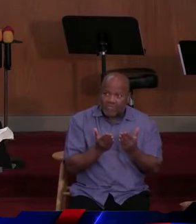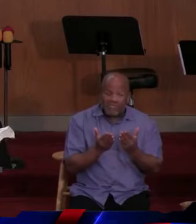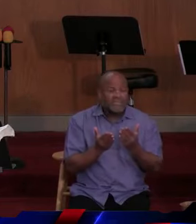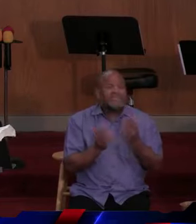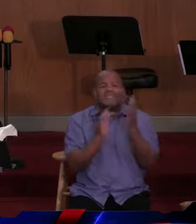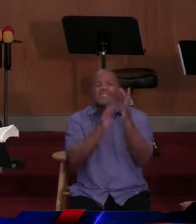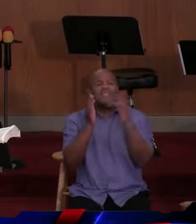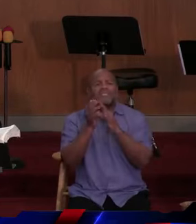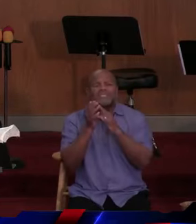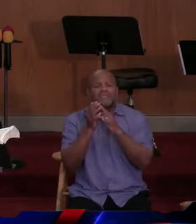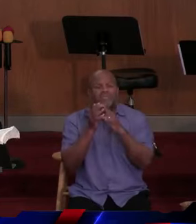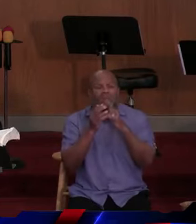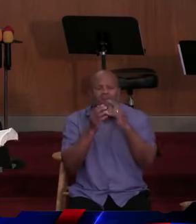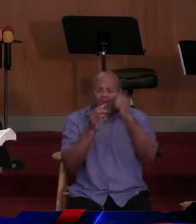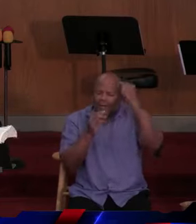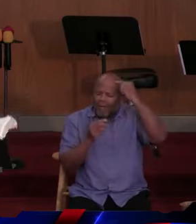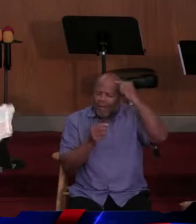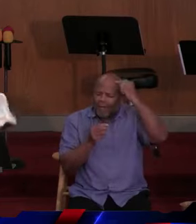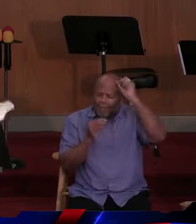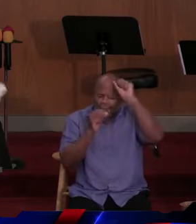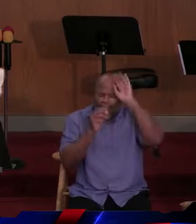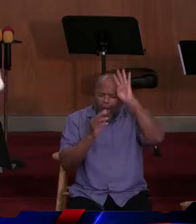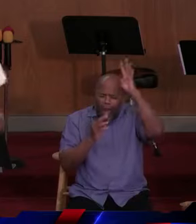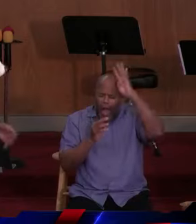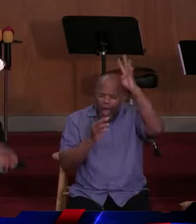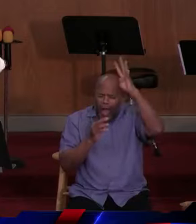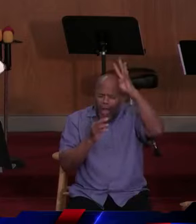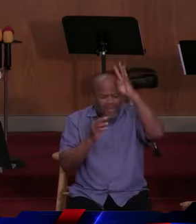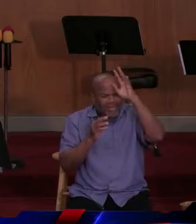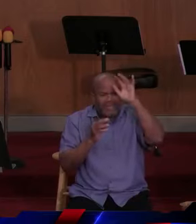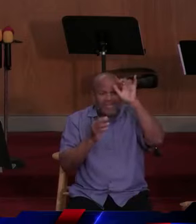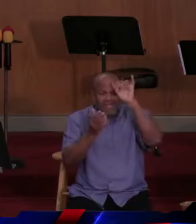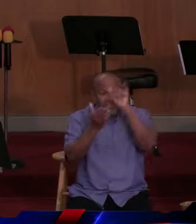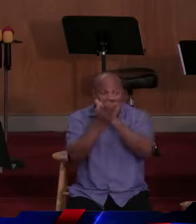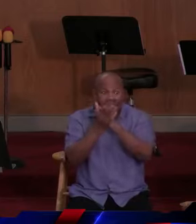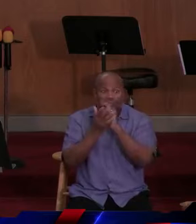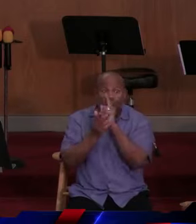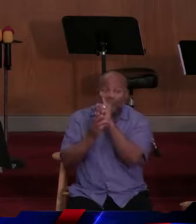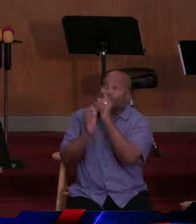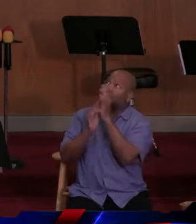The Jesus we make up in our mind is not the Jesus we...